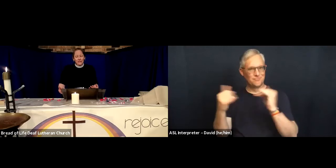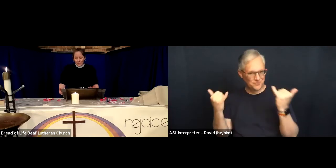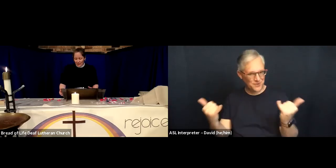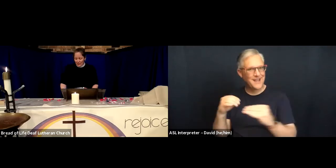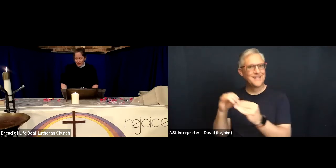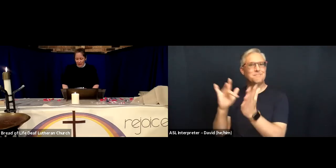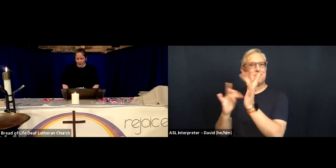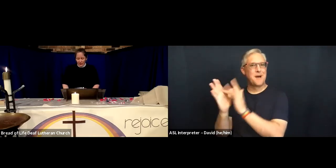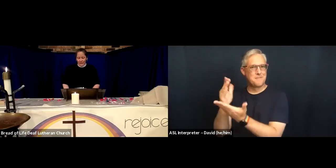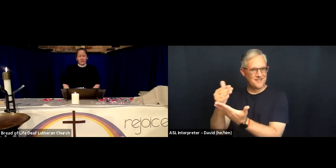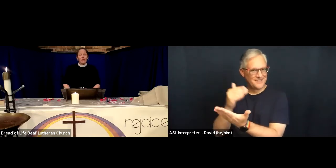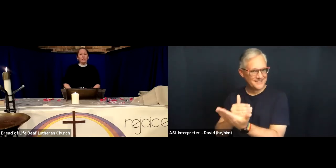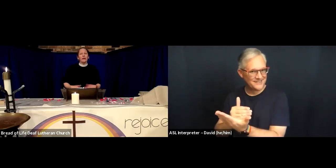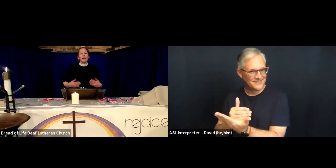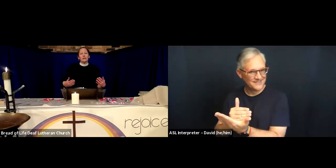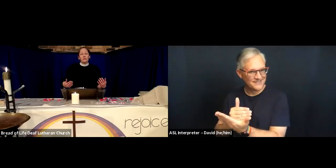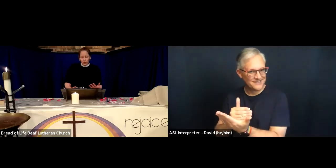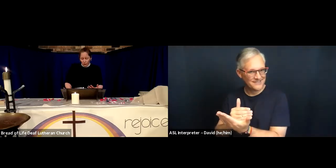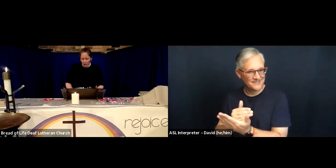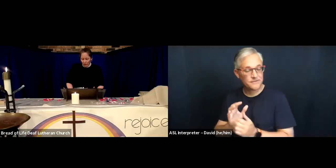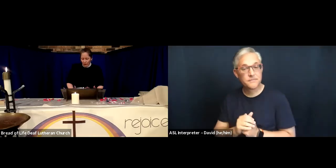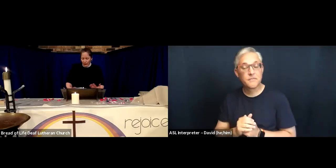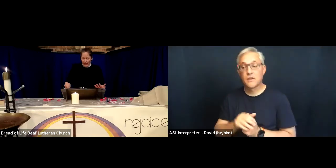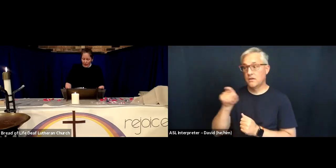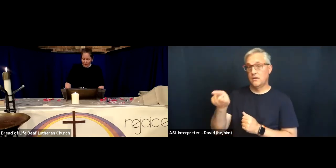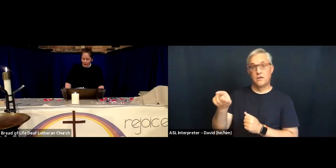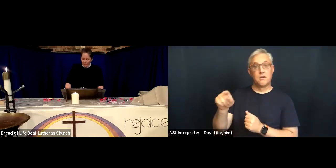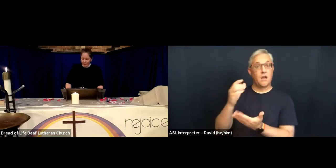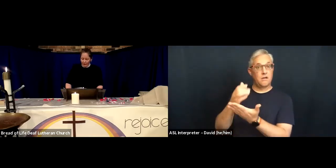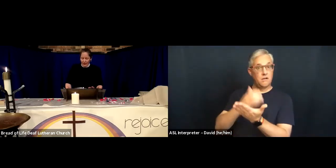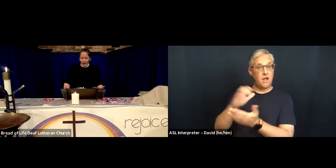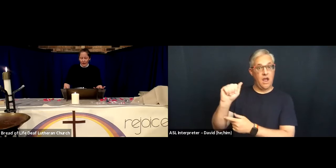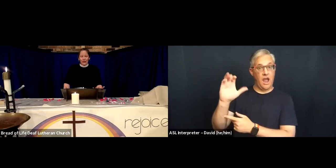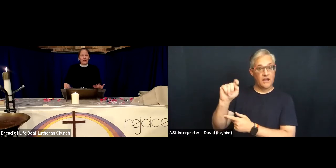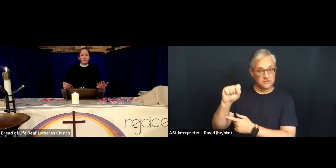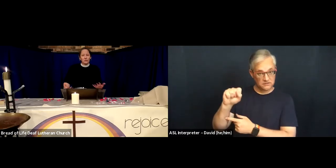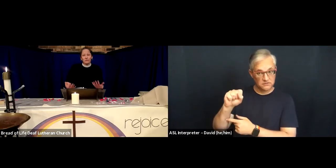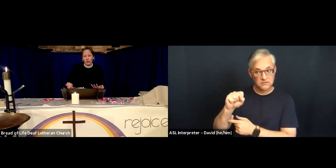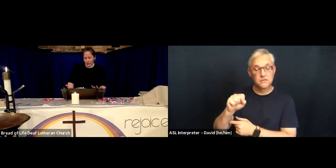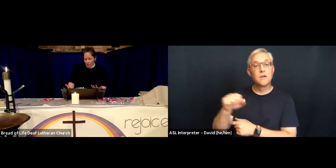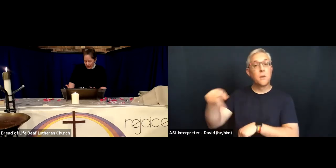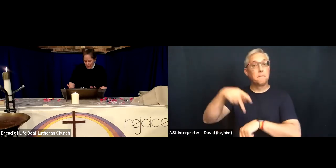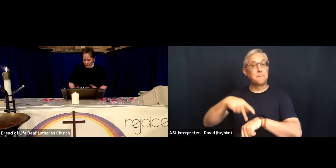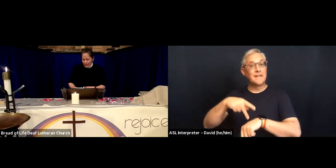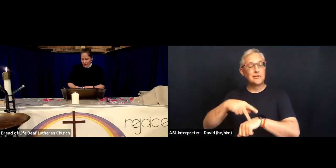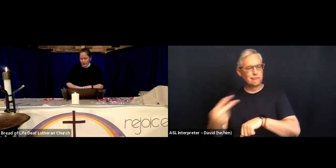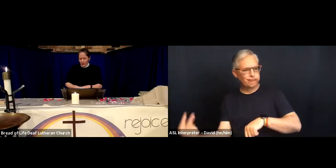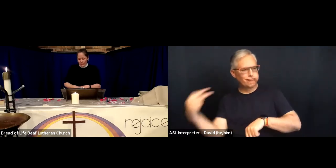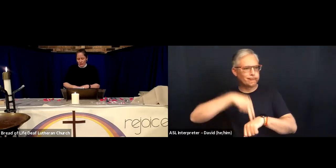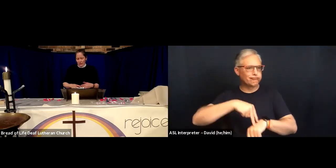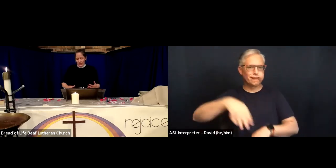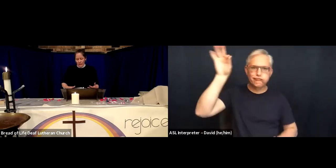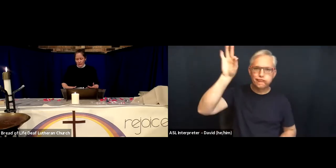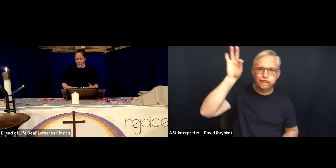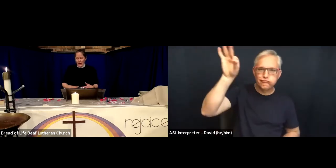In this lesson, Peter is telling the Jewish people who are gathered there, those folks in particular